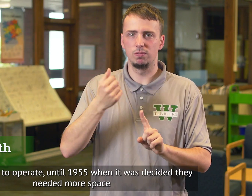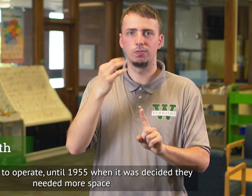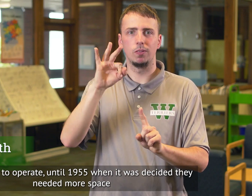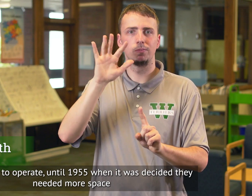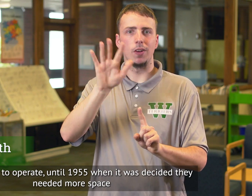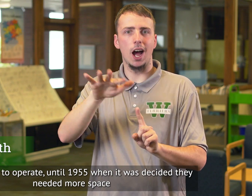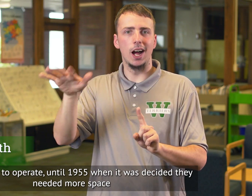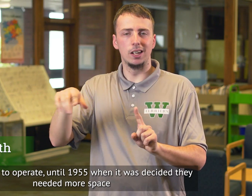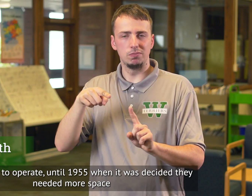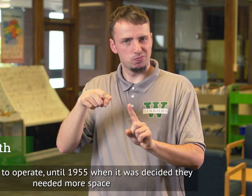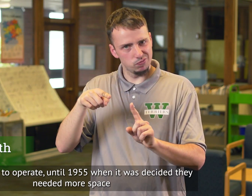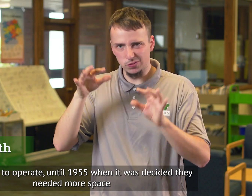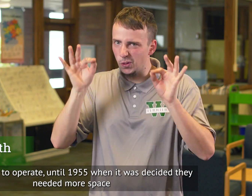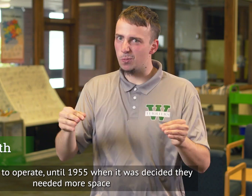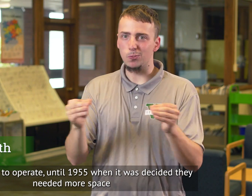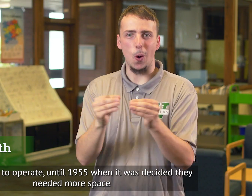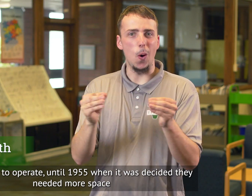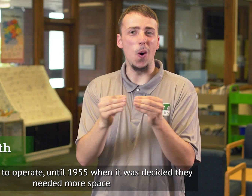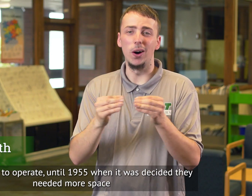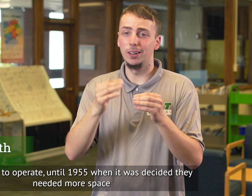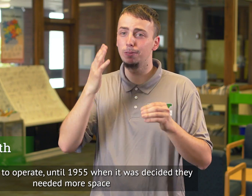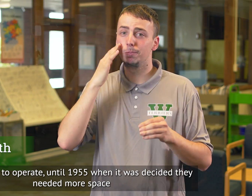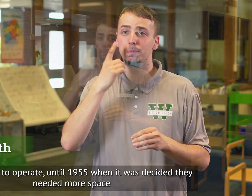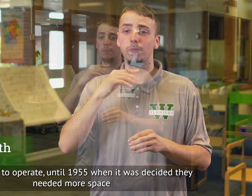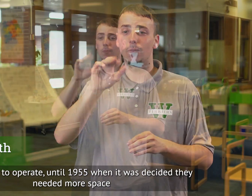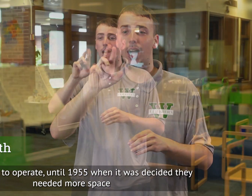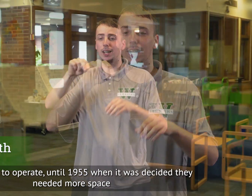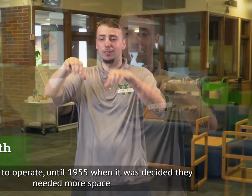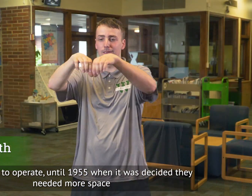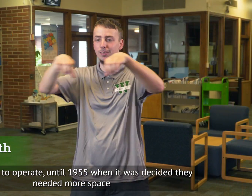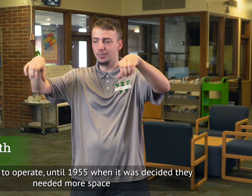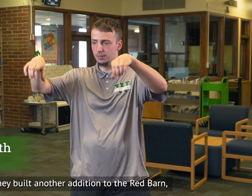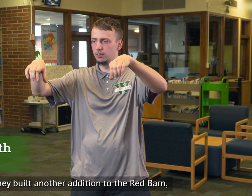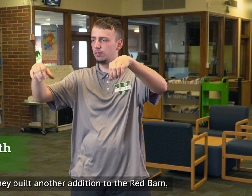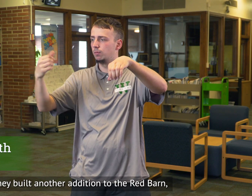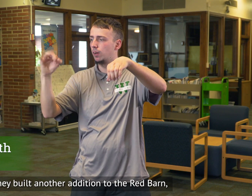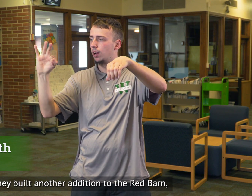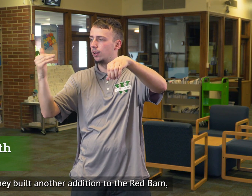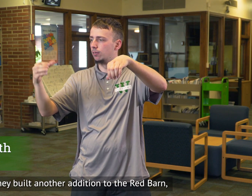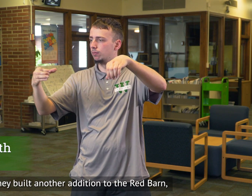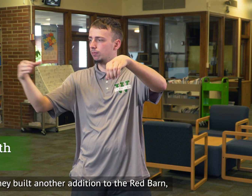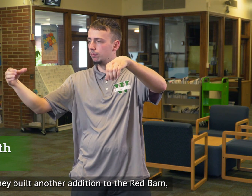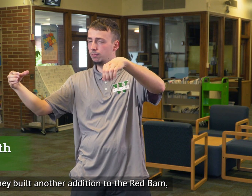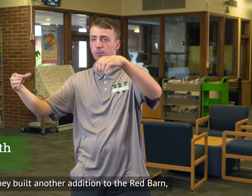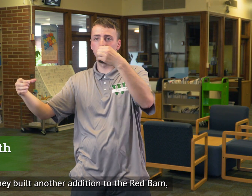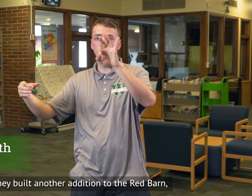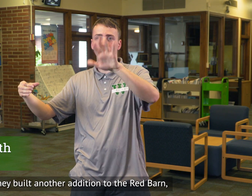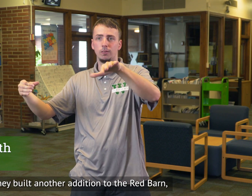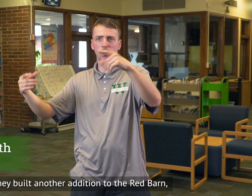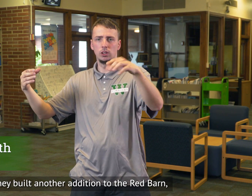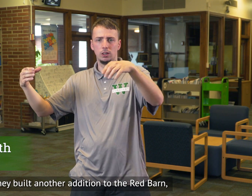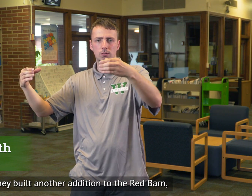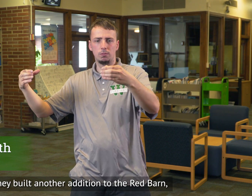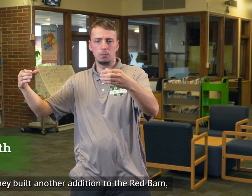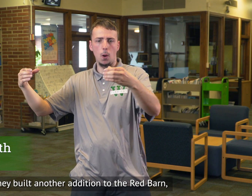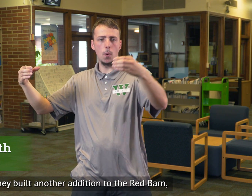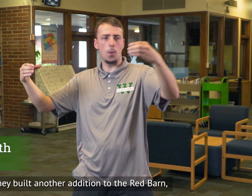until 1955, when it was decided they needed more space, and they built another addition to the Red Barn.